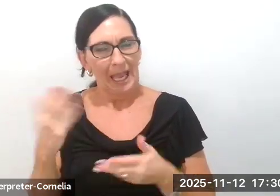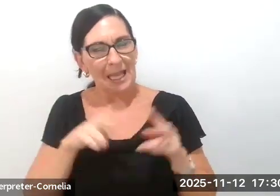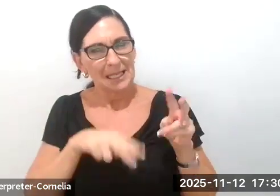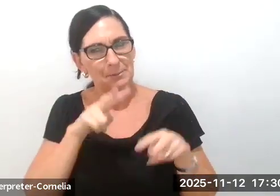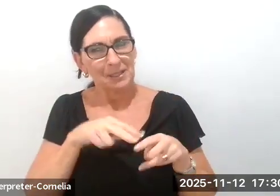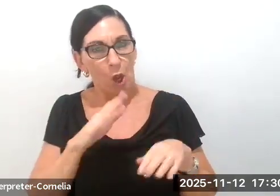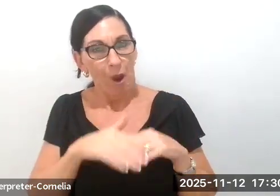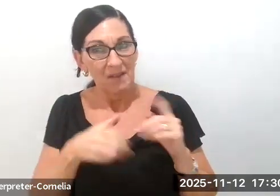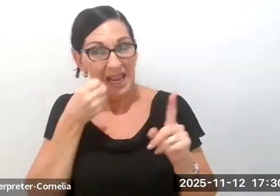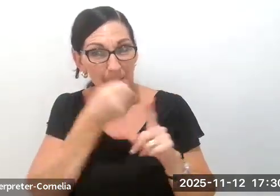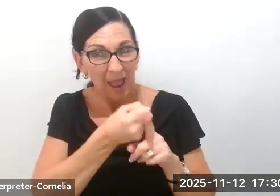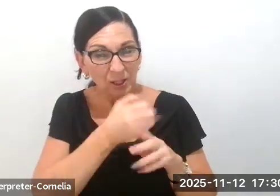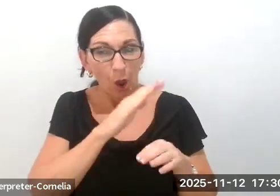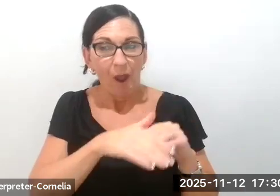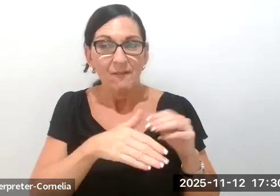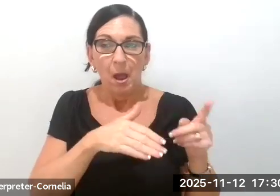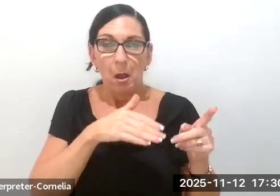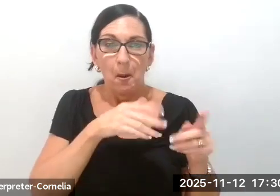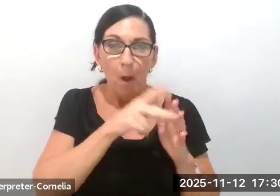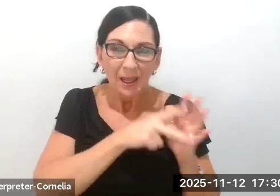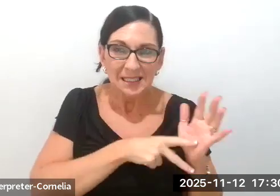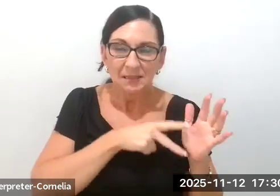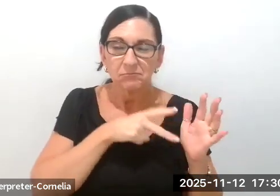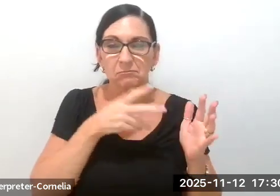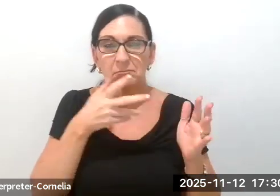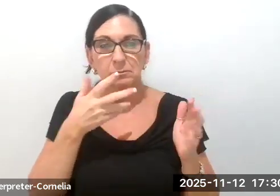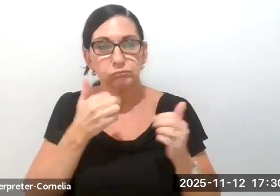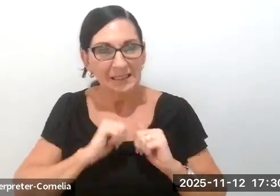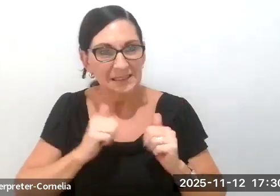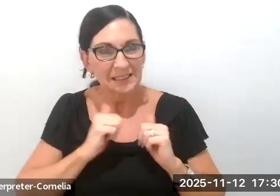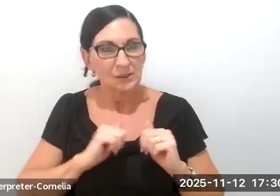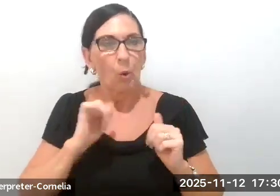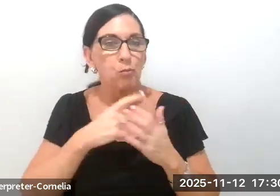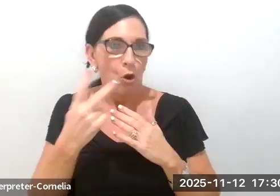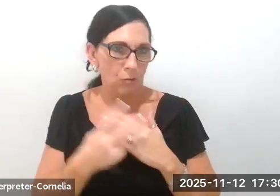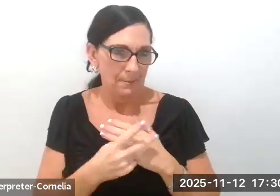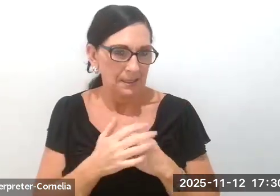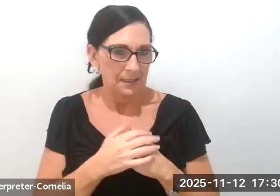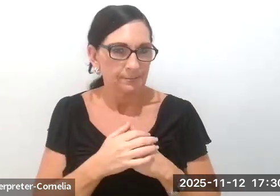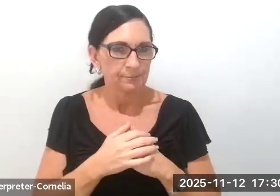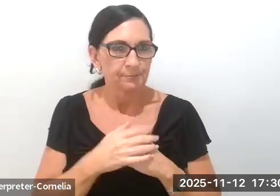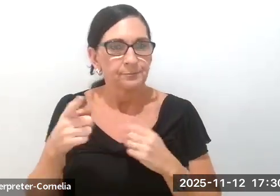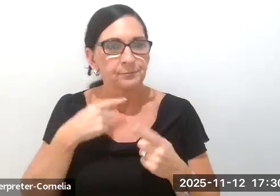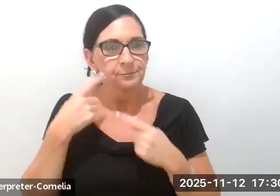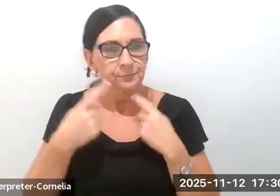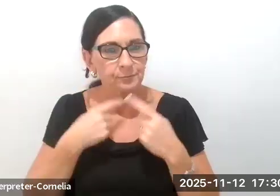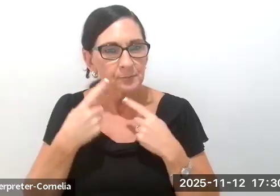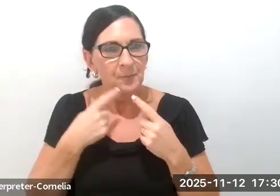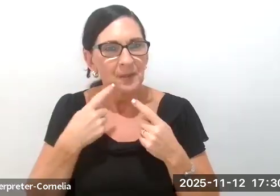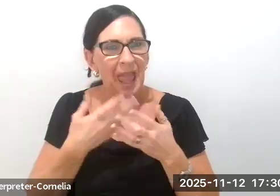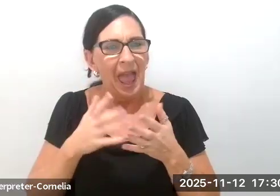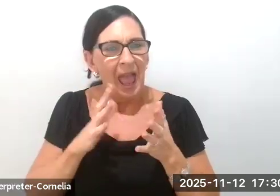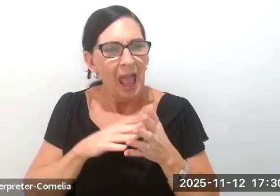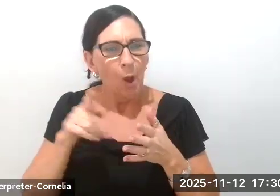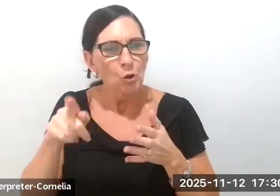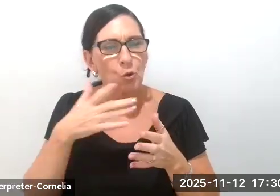on policy, practice, or programs. Explain how you engage with or plan to engage with